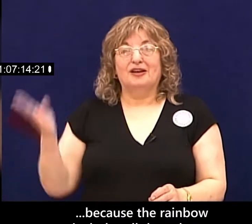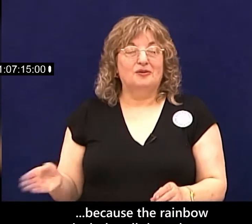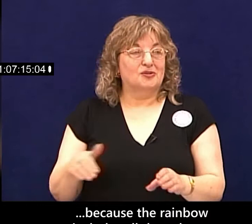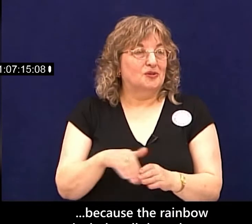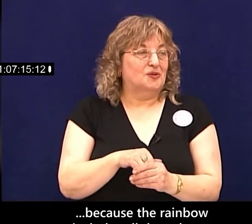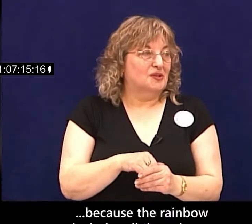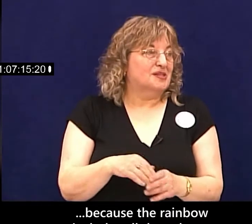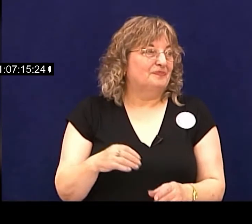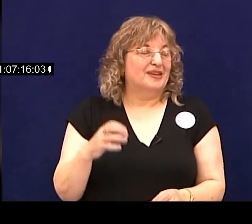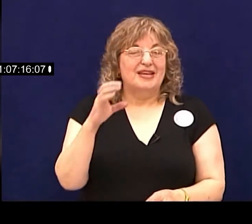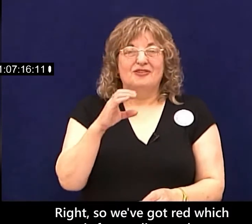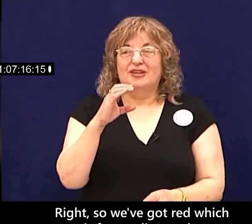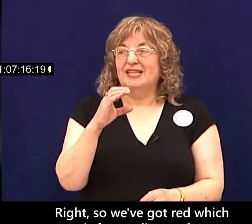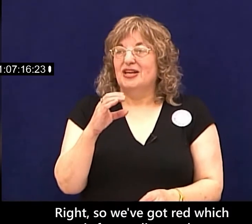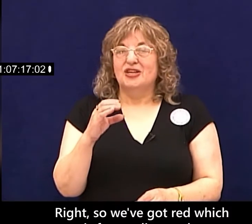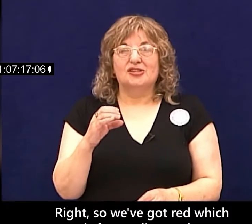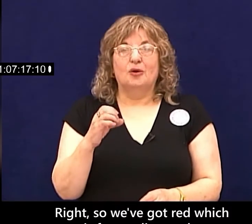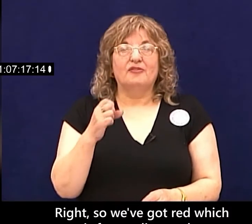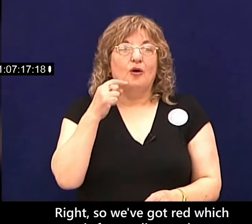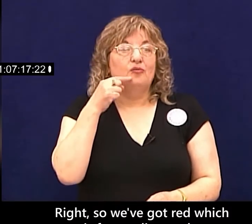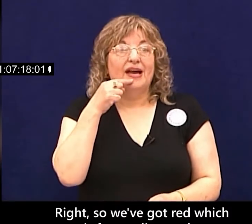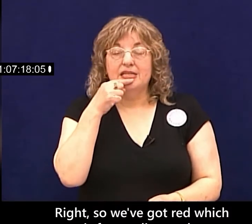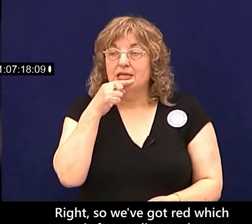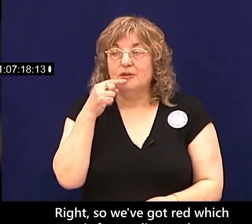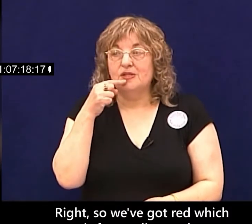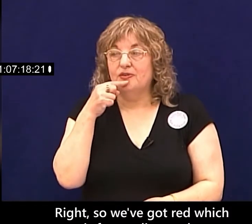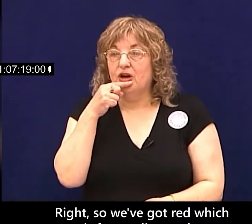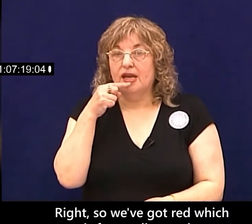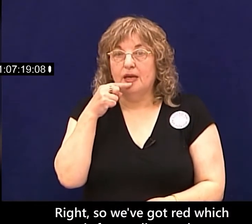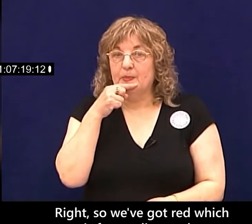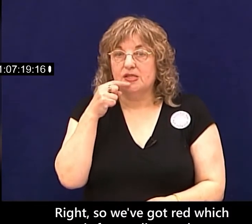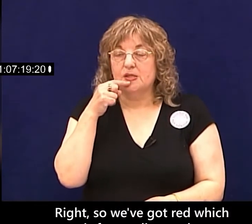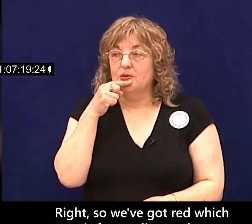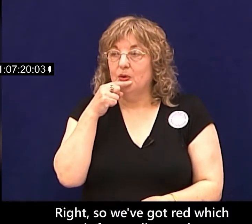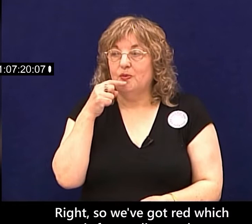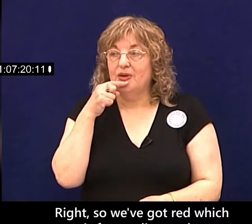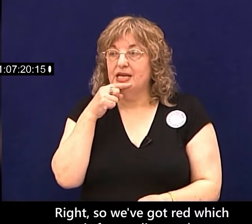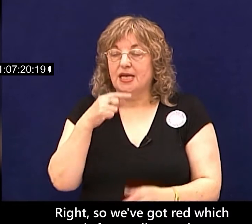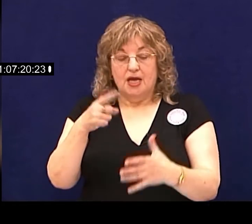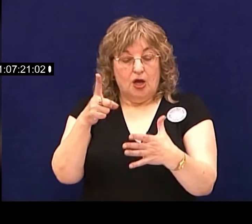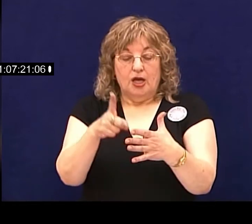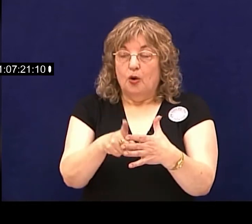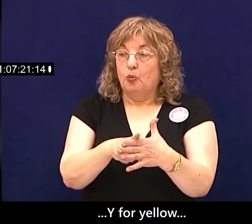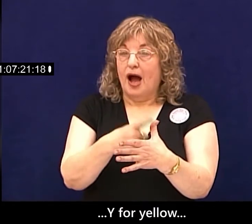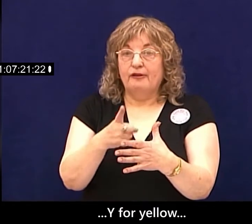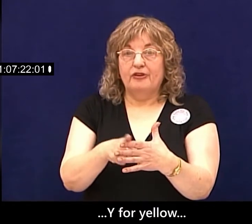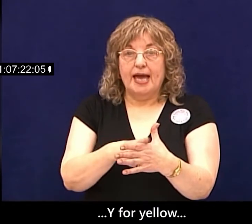includes all the colours. Right, so we've got red, which is for our lips, red. Y for